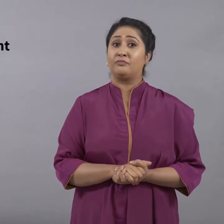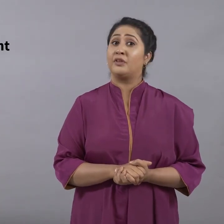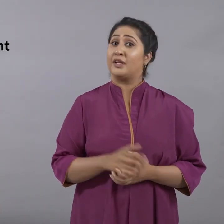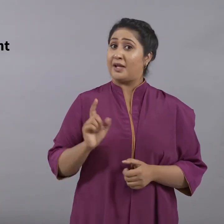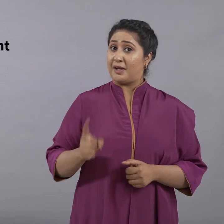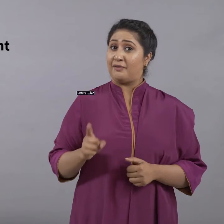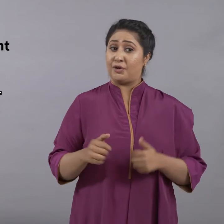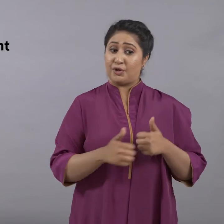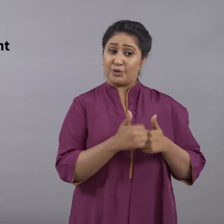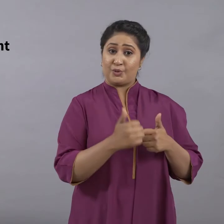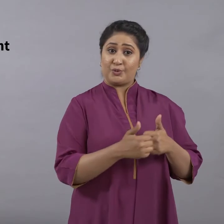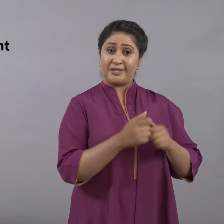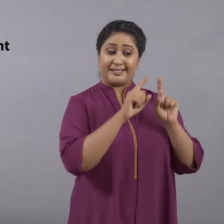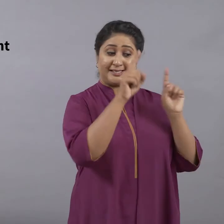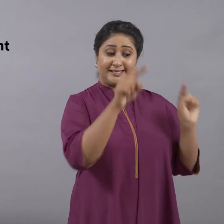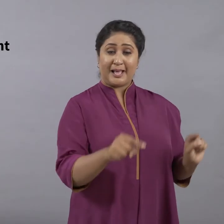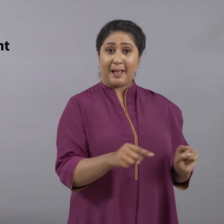Sample 2. Letters.